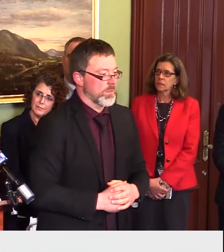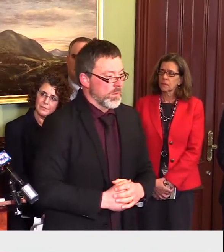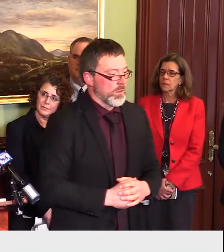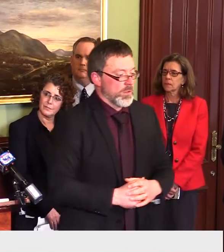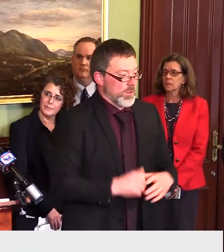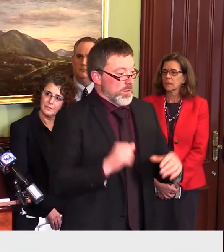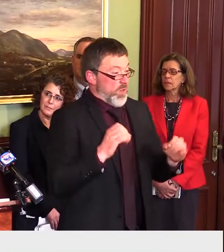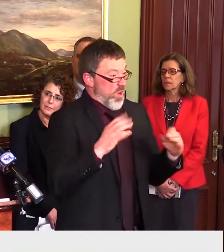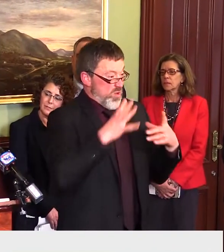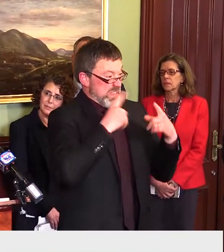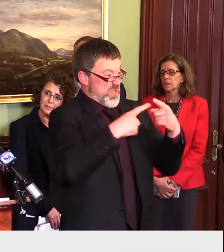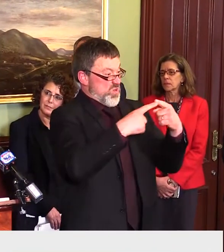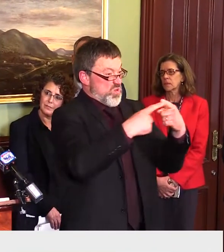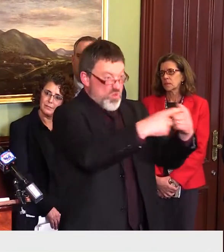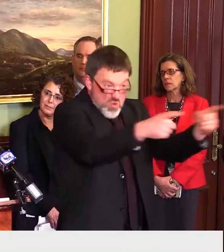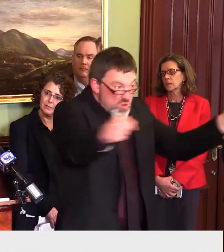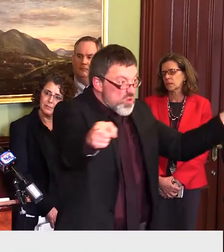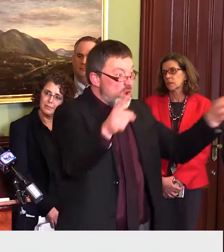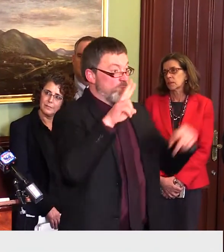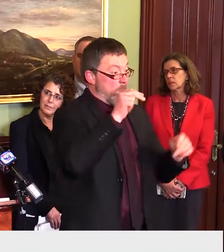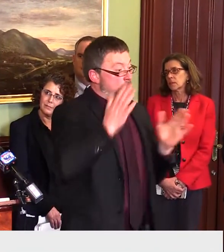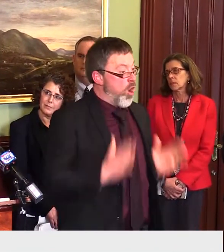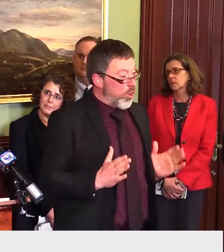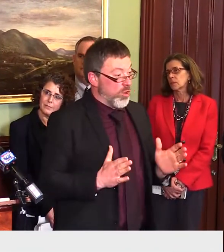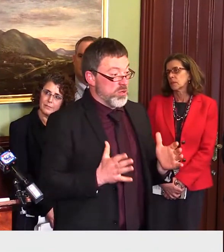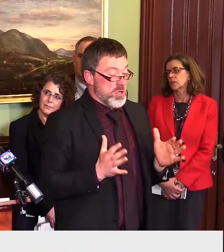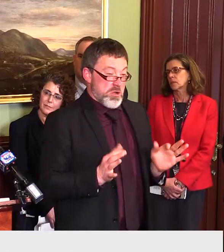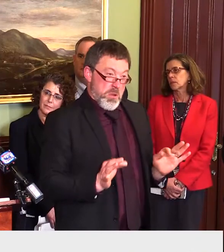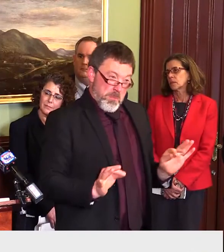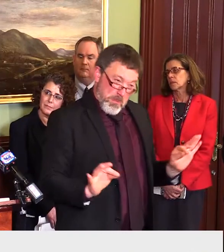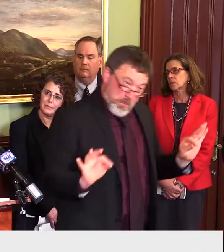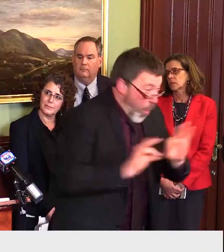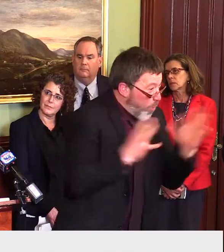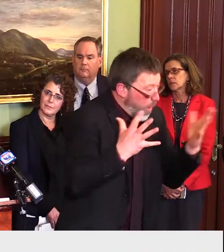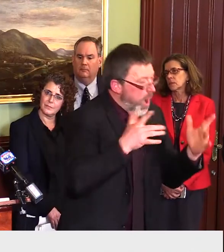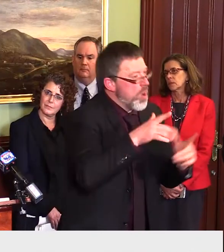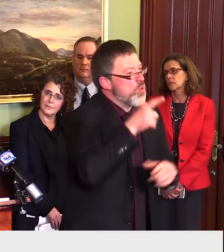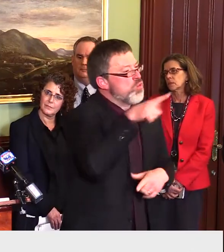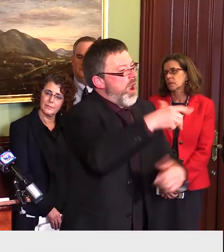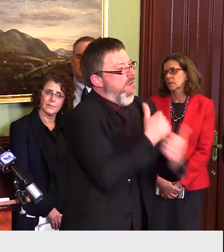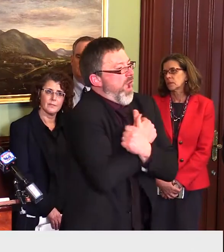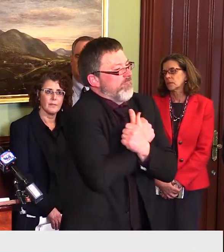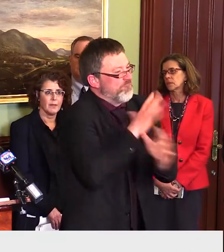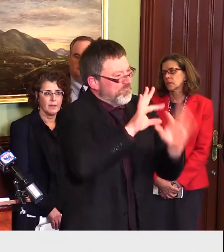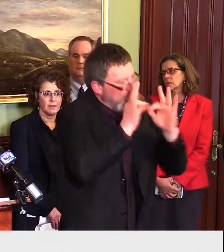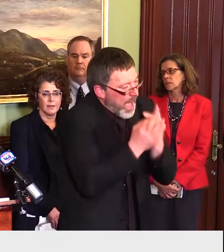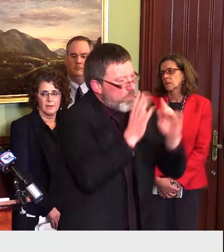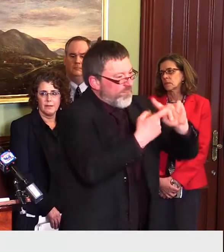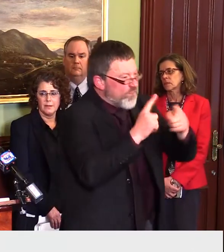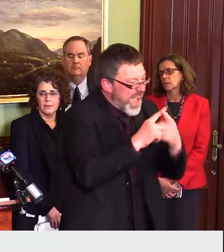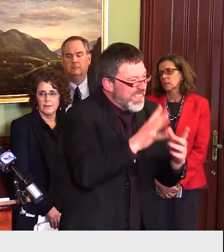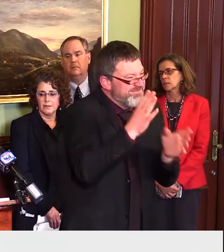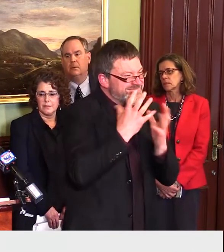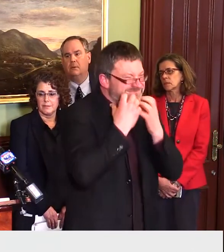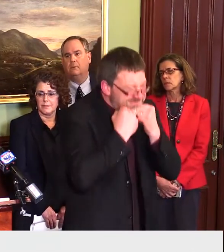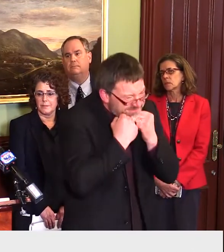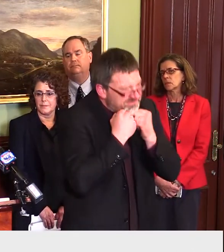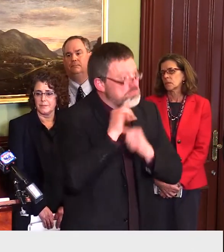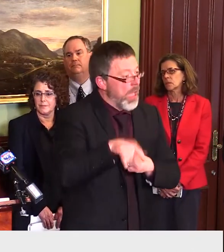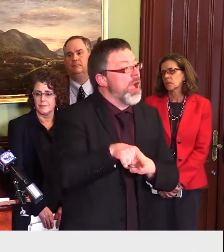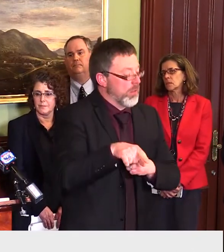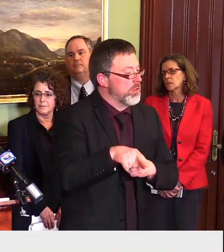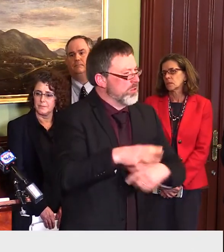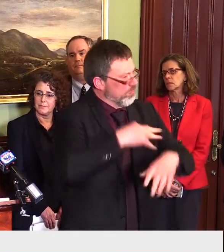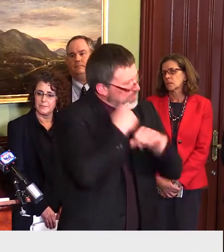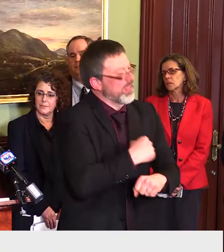your health and the health of your loved ones, and especially how much we can limit the spread of germs and the impact of this